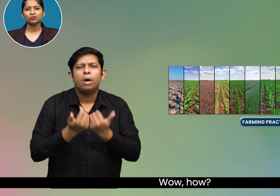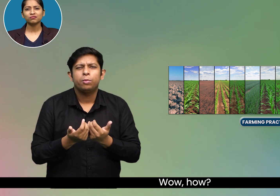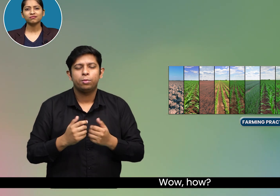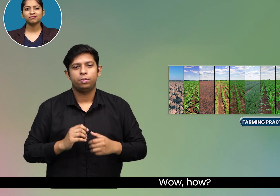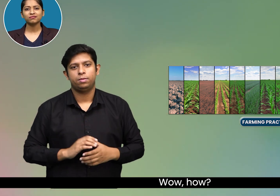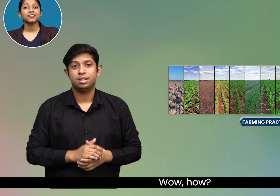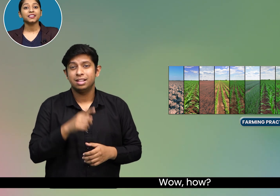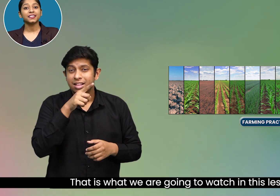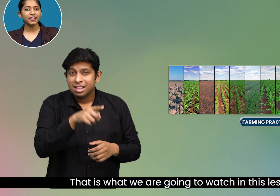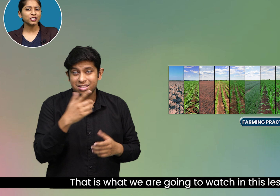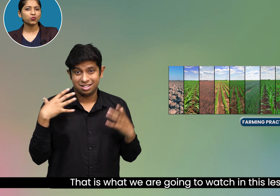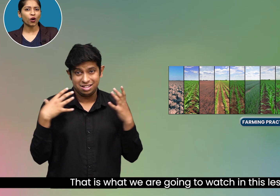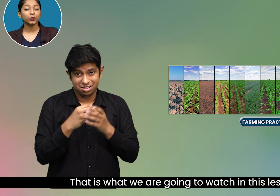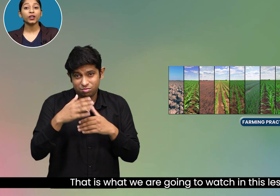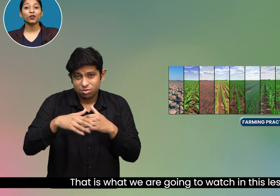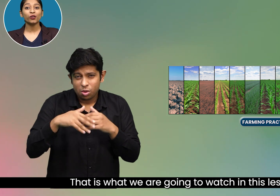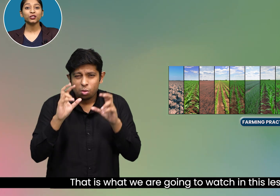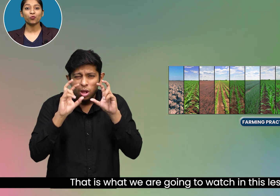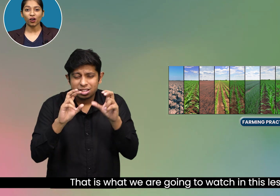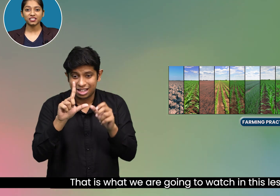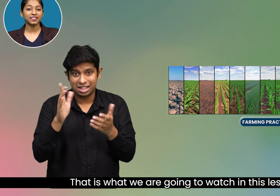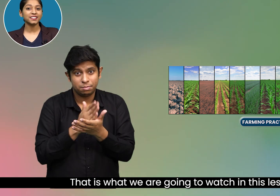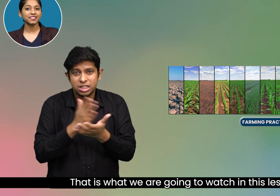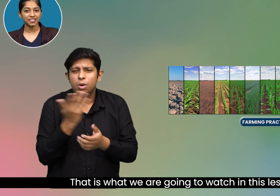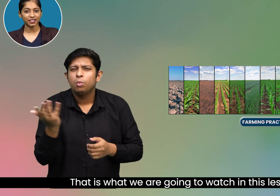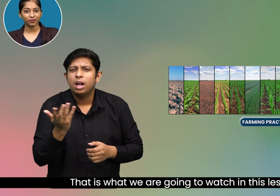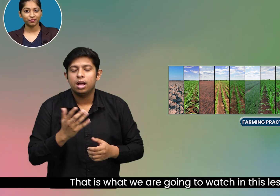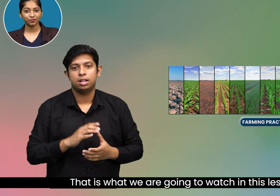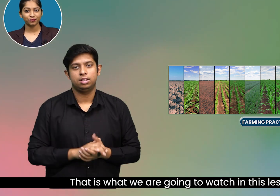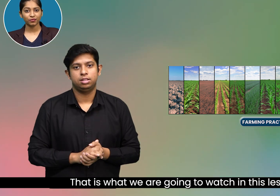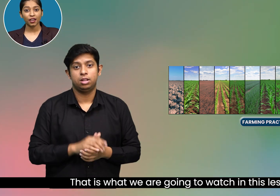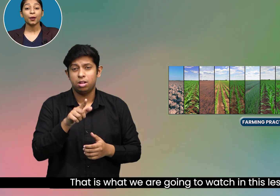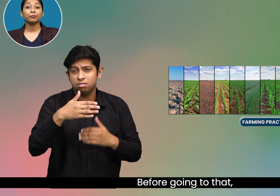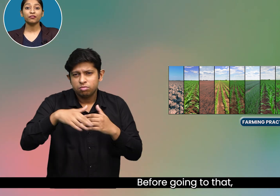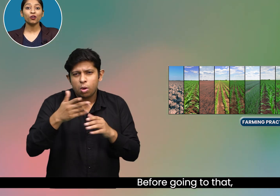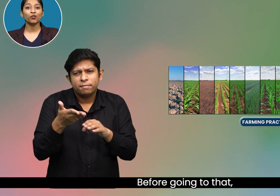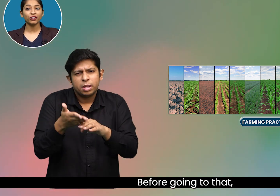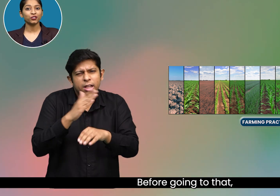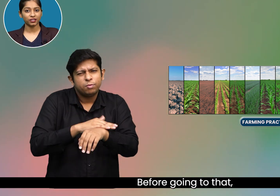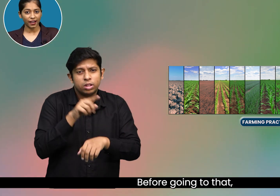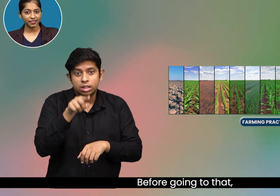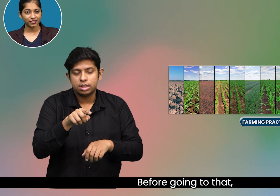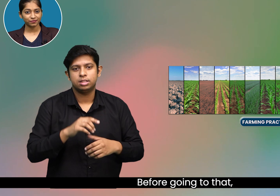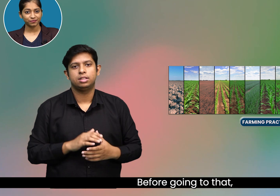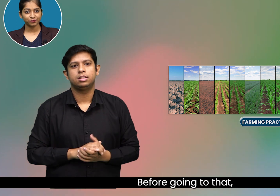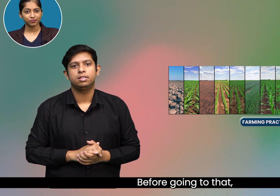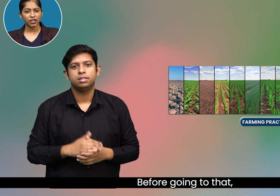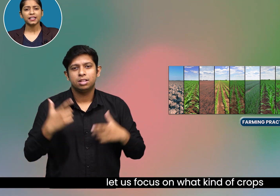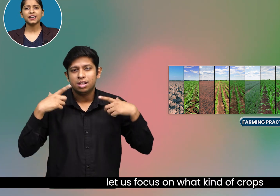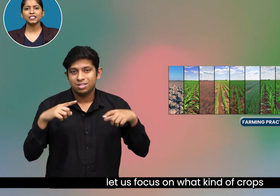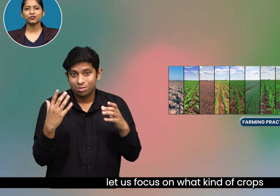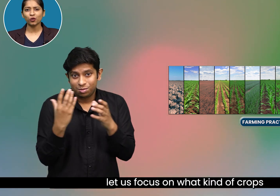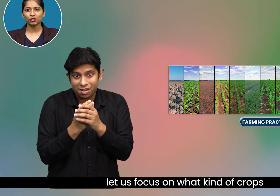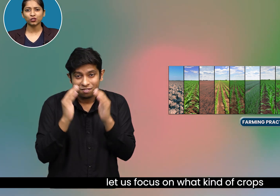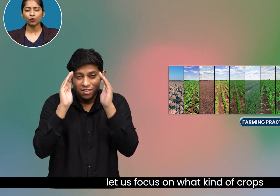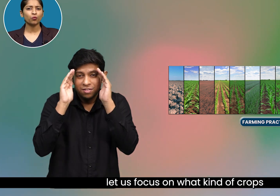How? That is what we are going to watch in this lesson. Before going to that,